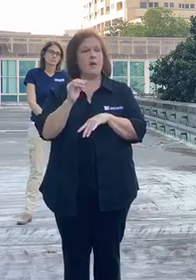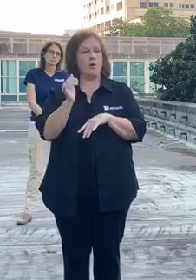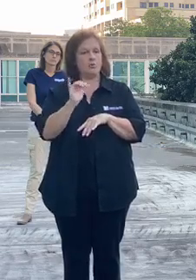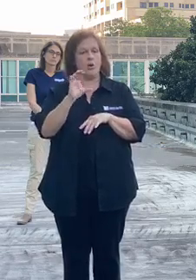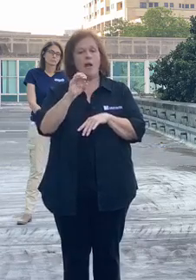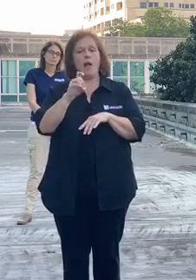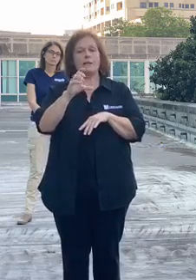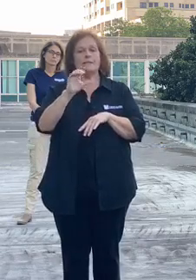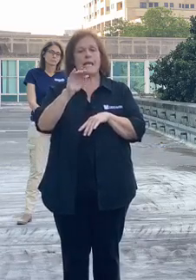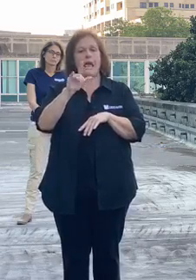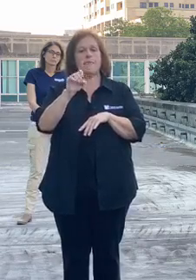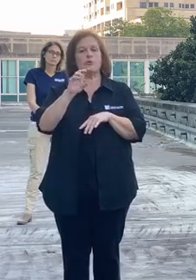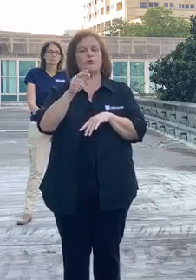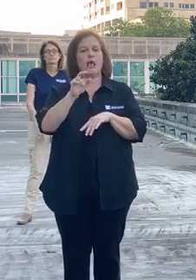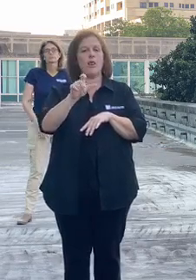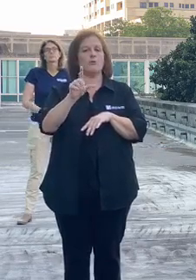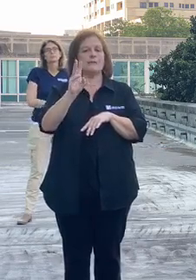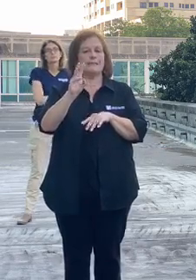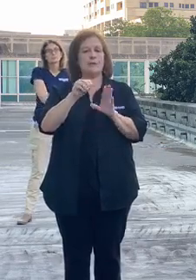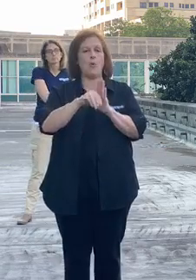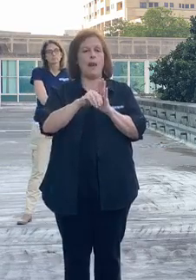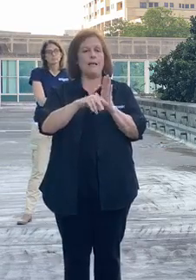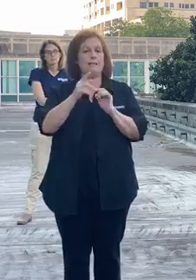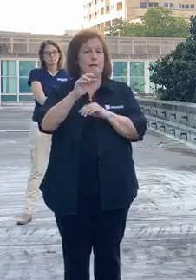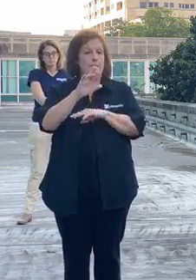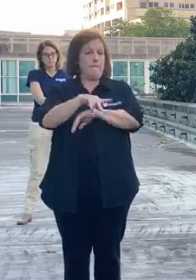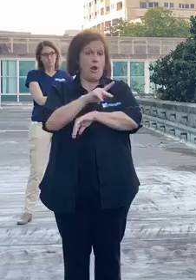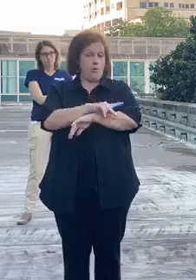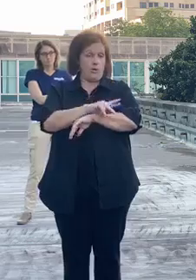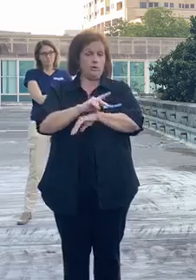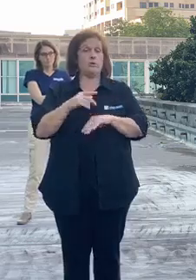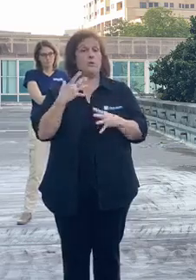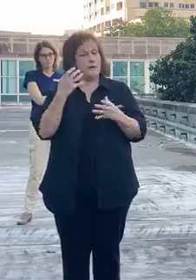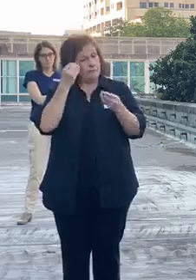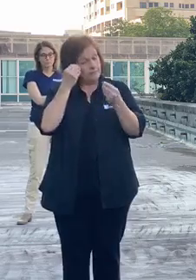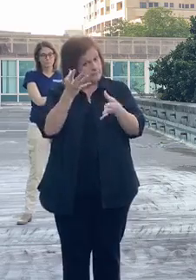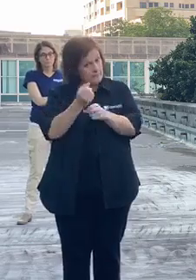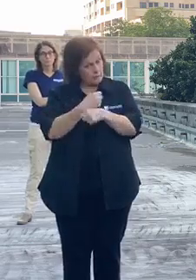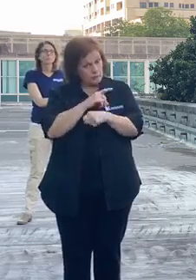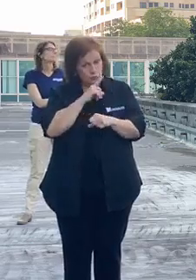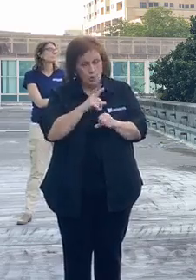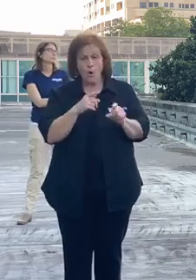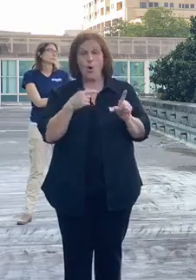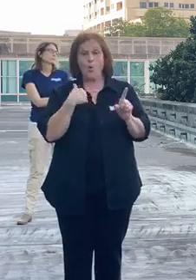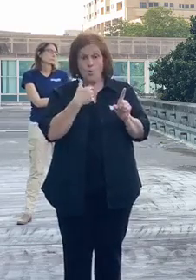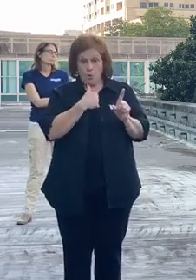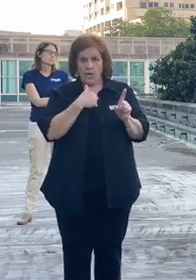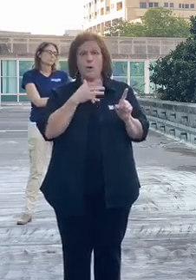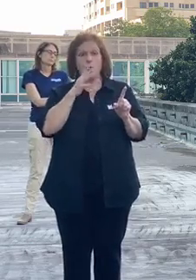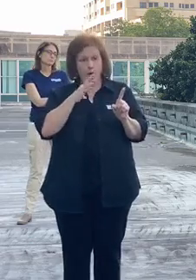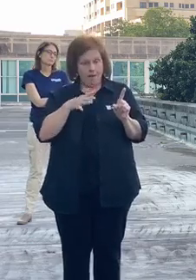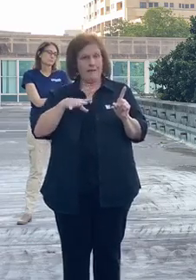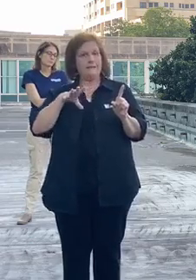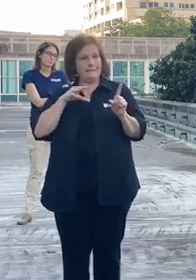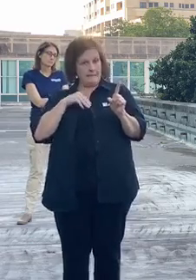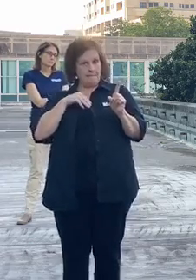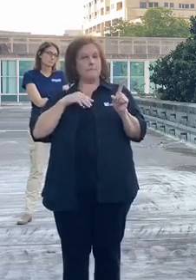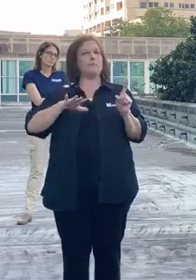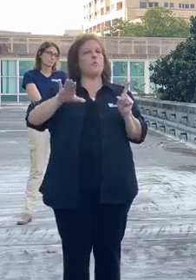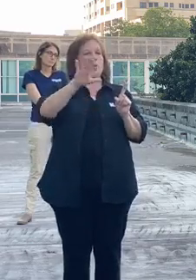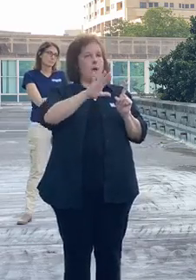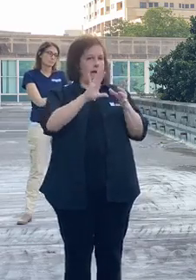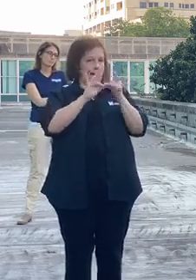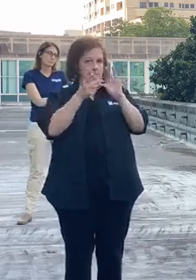on Cox Cable Channel 6 in Orleans Parish. So once again, I just want to make sure everyone understands that we will be accepting public comment